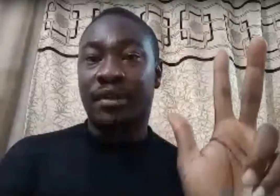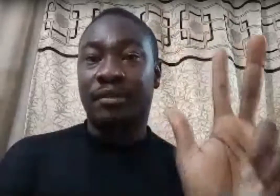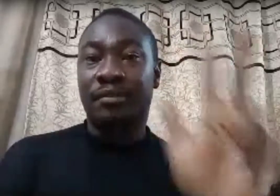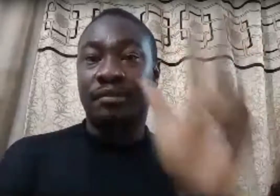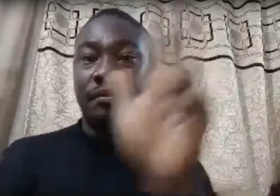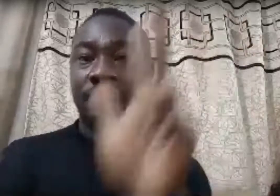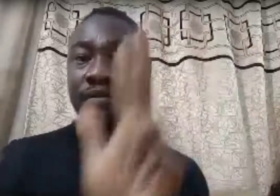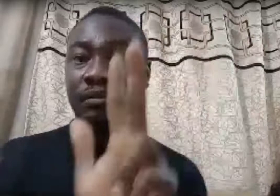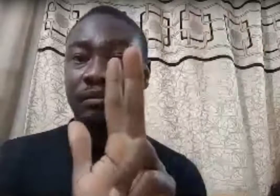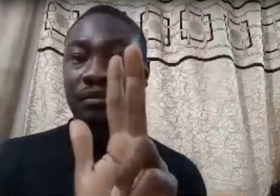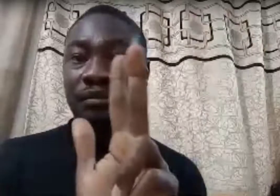33.